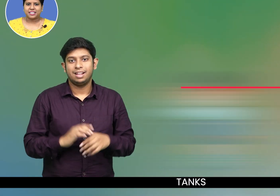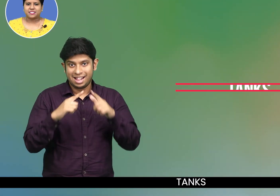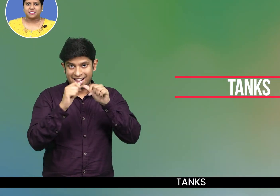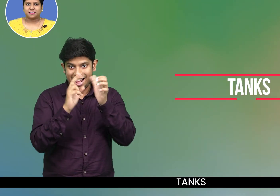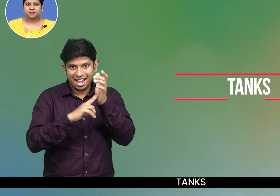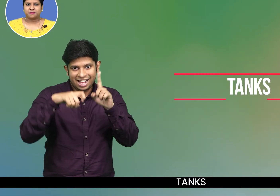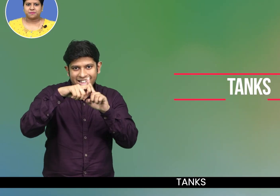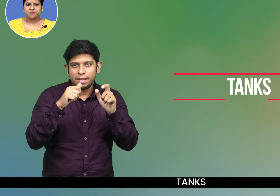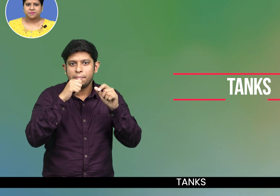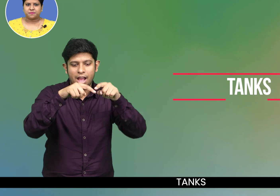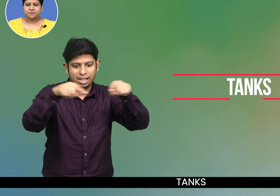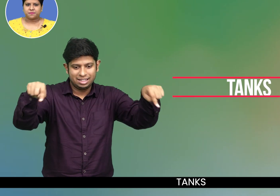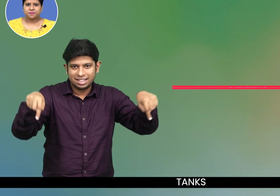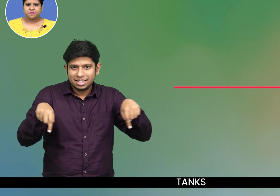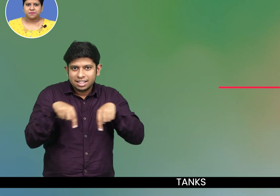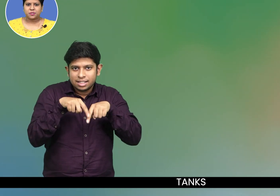Tanks.